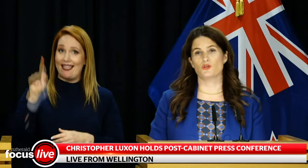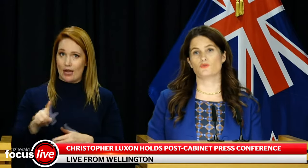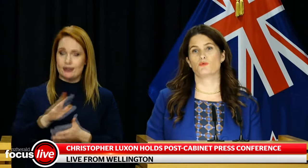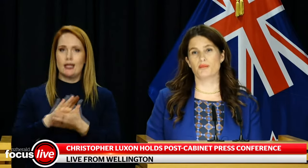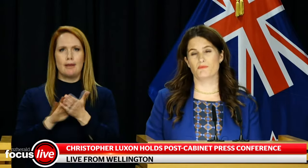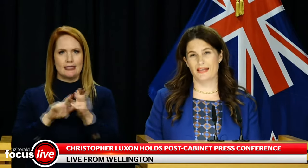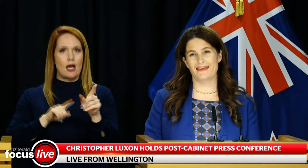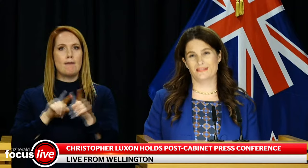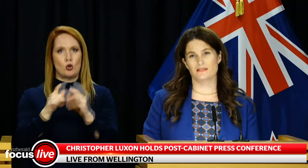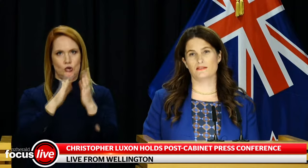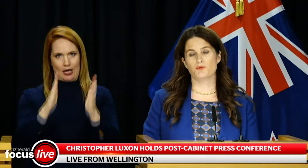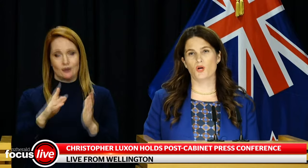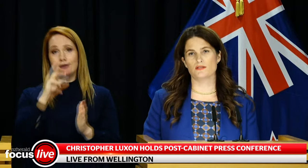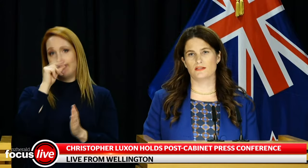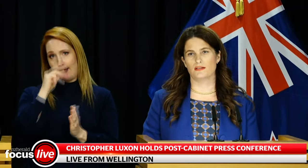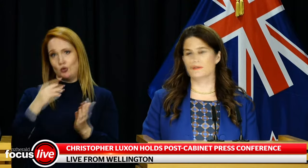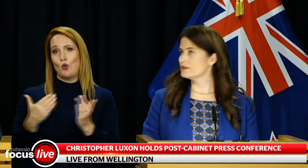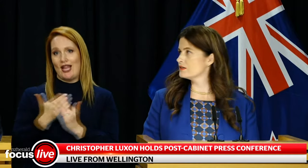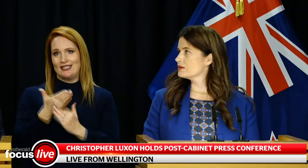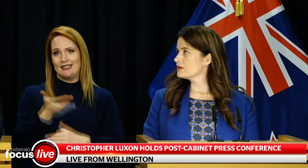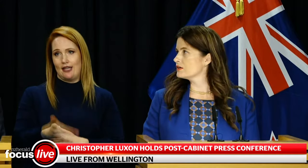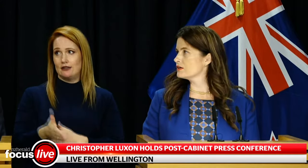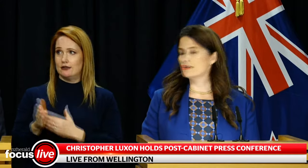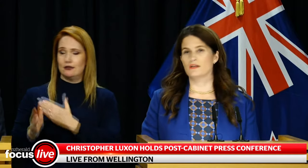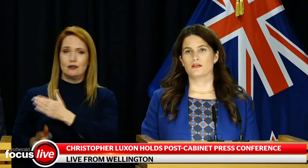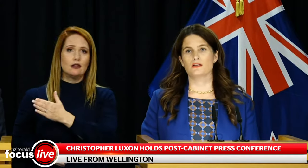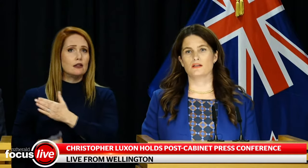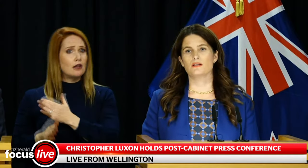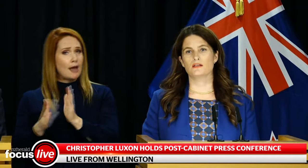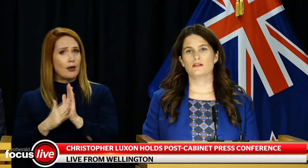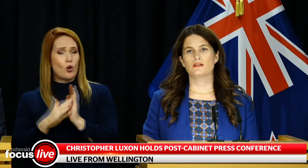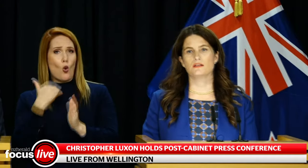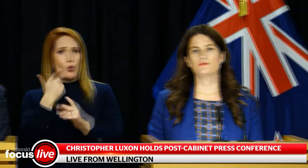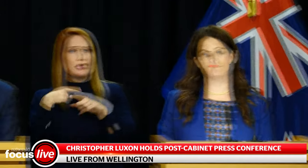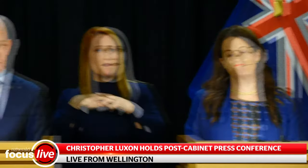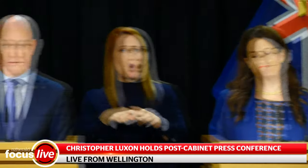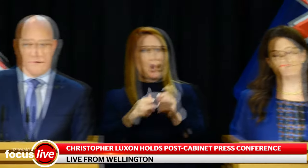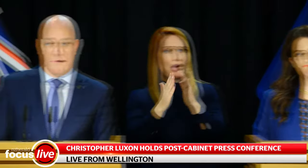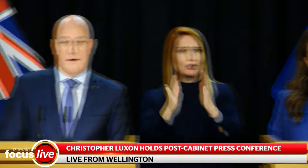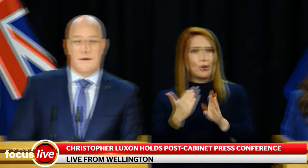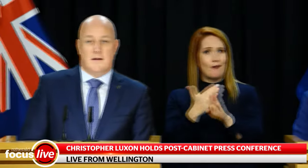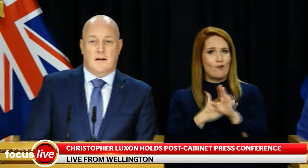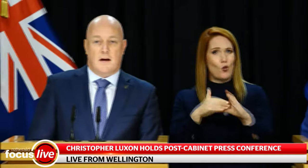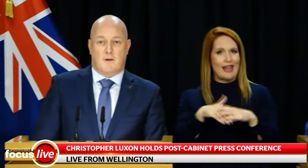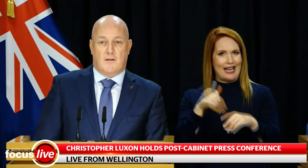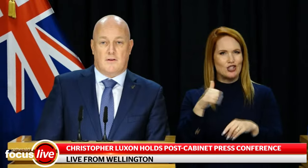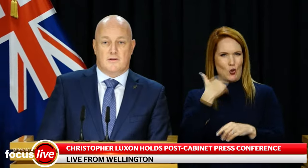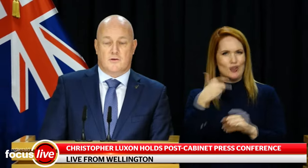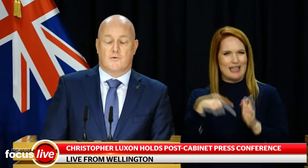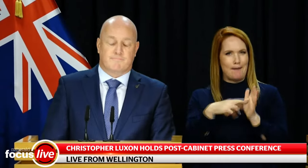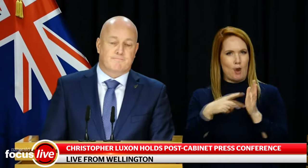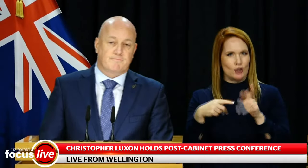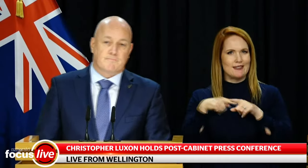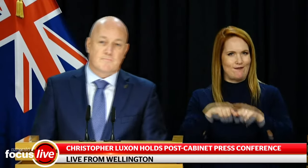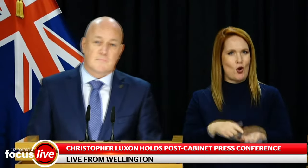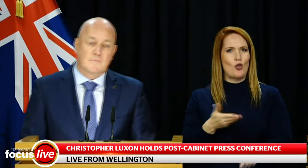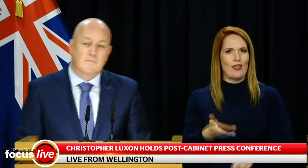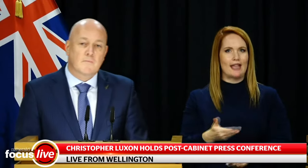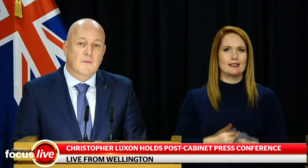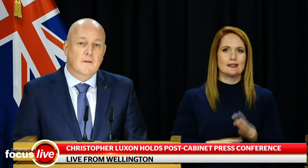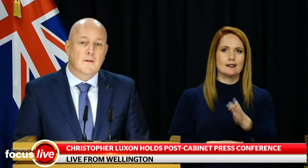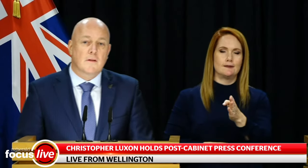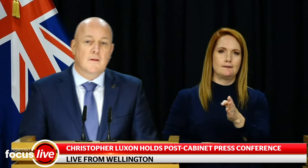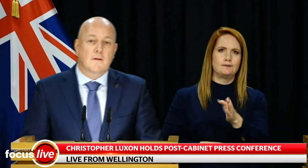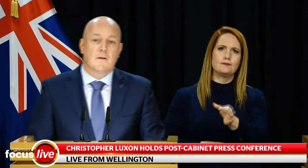of households will be able to access this policy. And Mikey, our policy was always based off households before the election, as you'd remember, rather than children. I was just